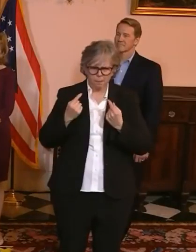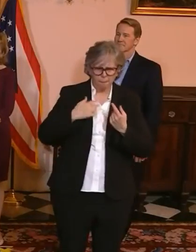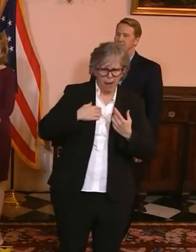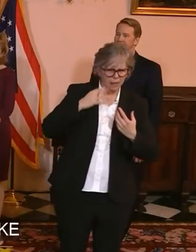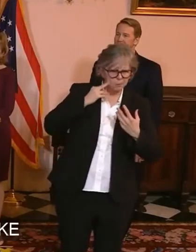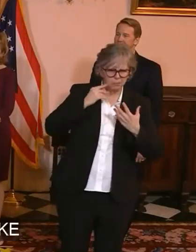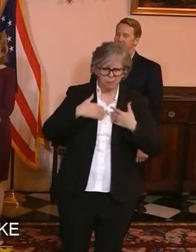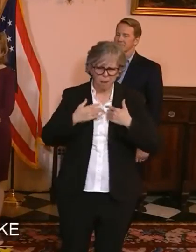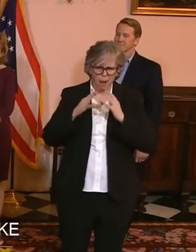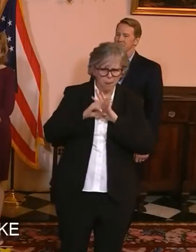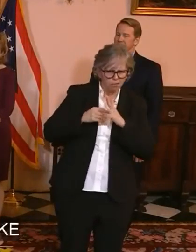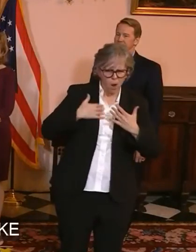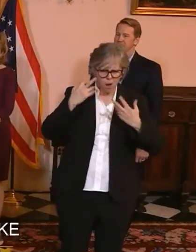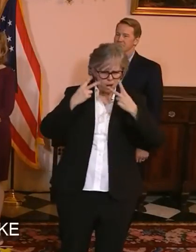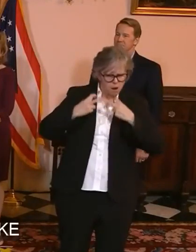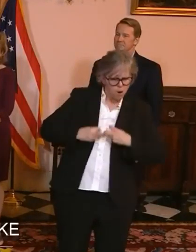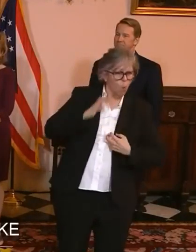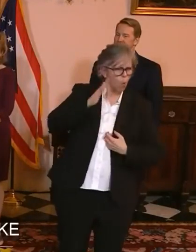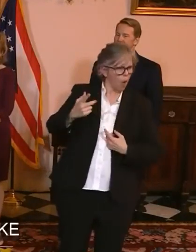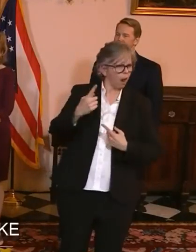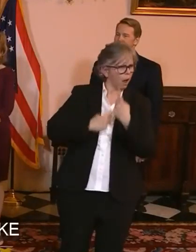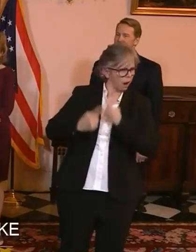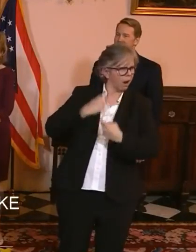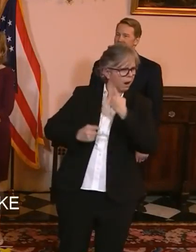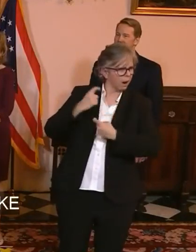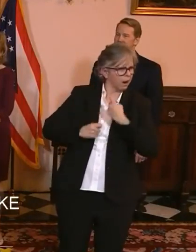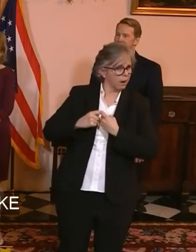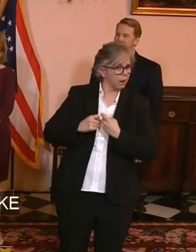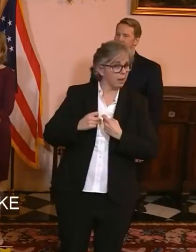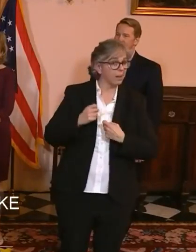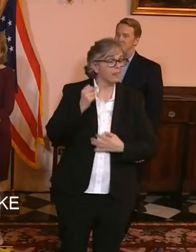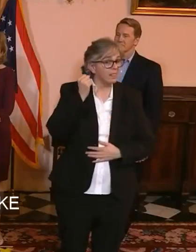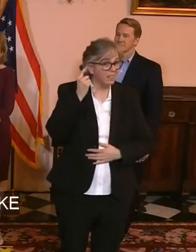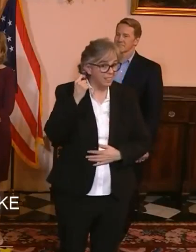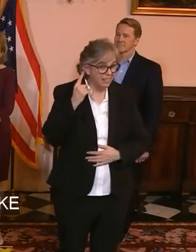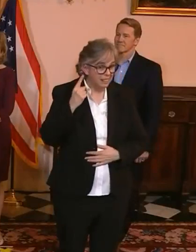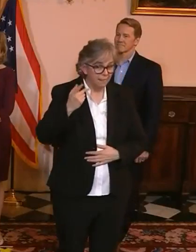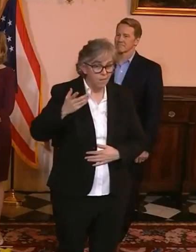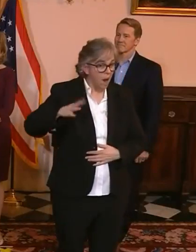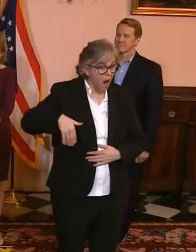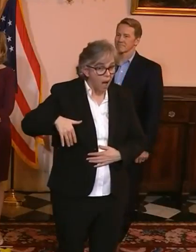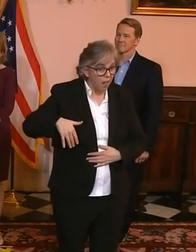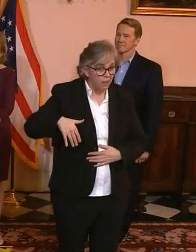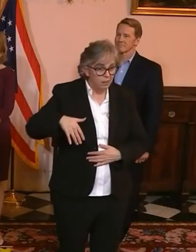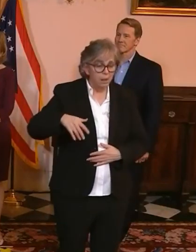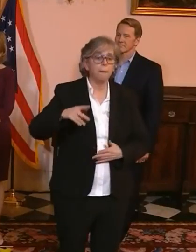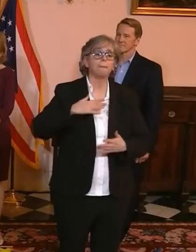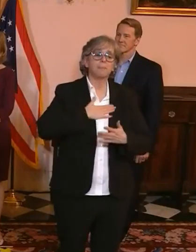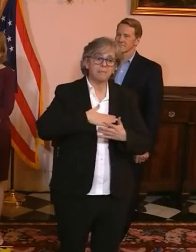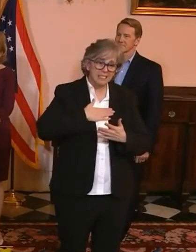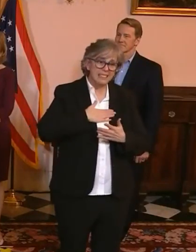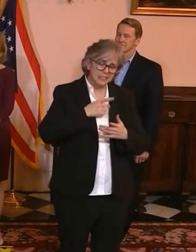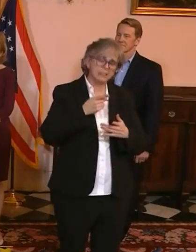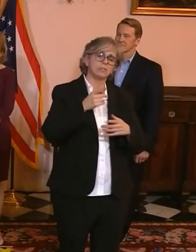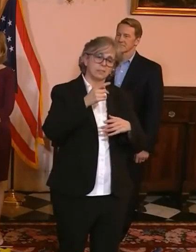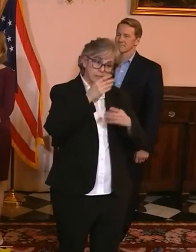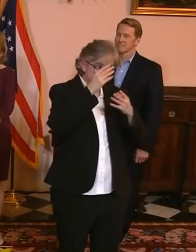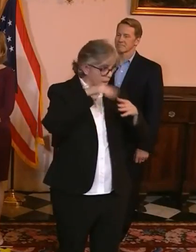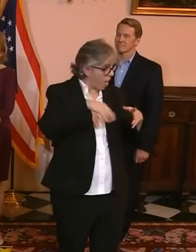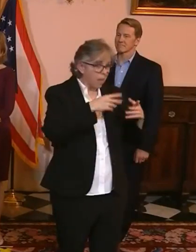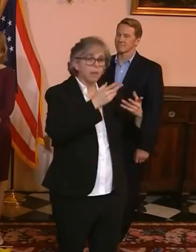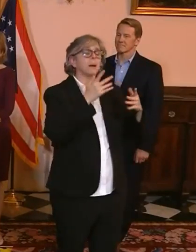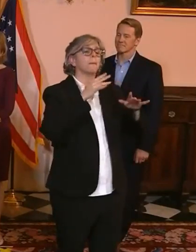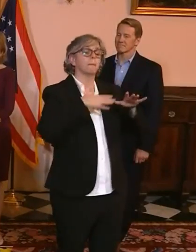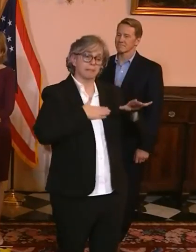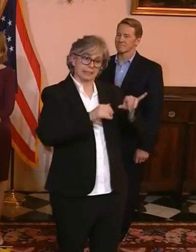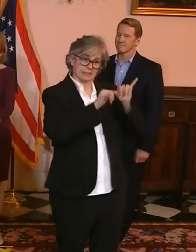stay at home. We should tell them and their family to stay at home, assume they might have this, and treat it with the symptom